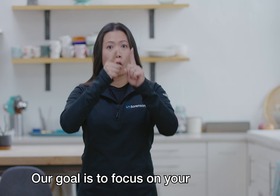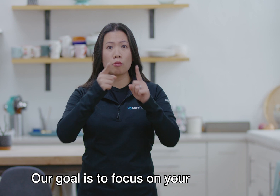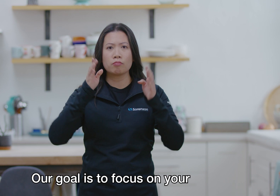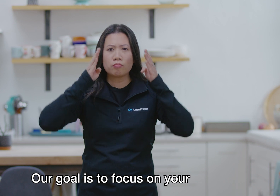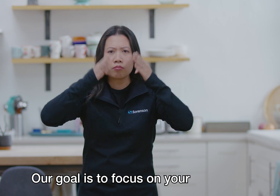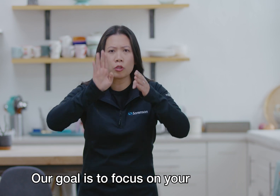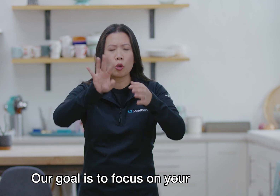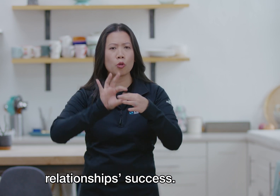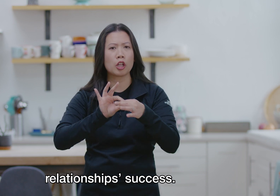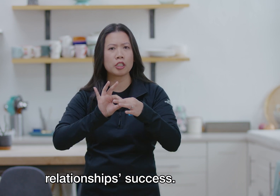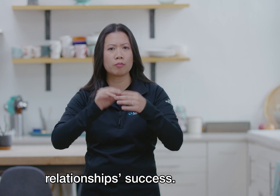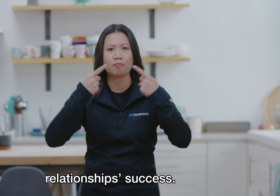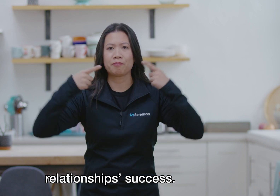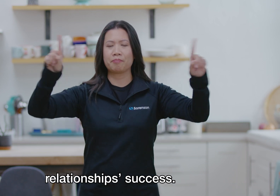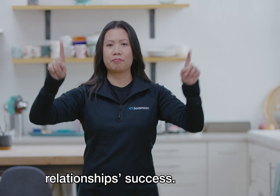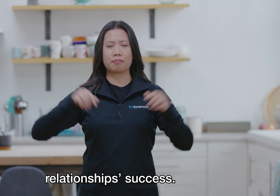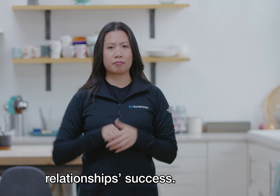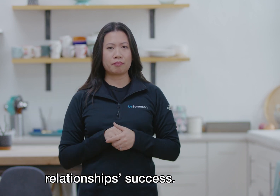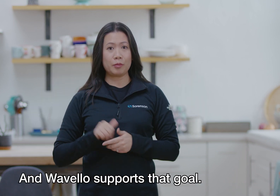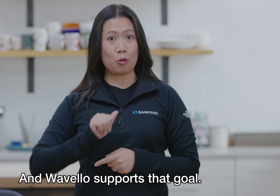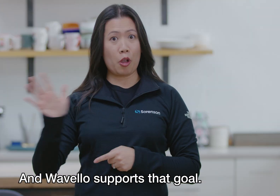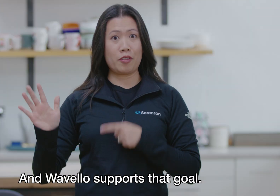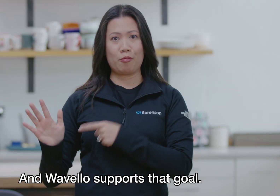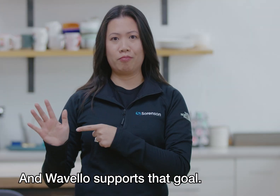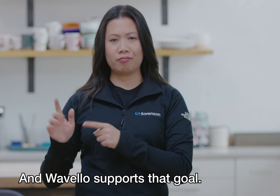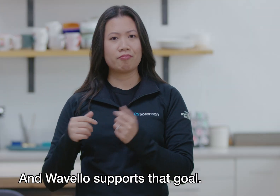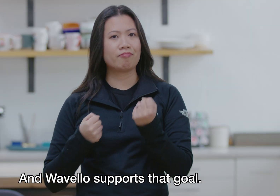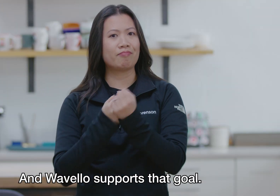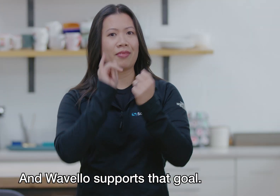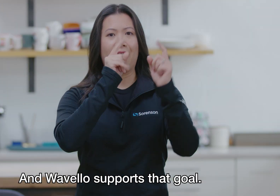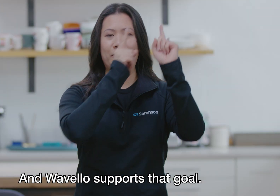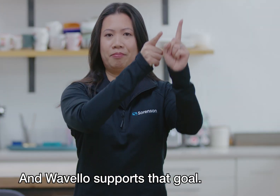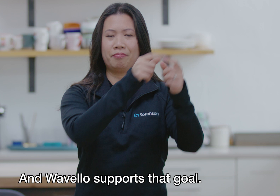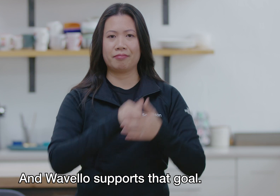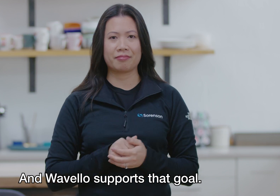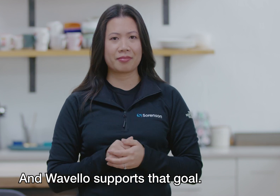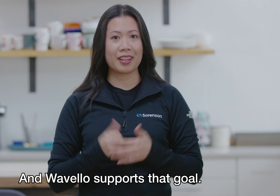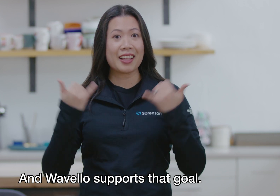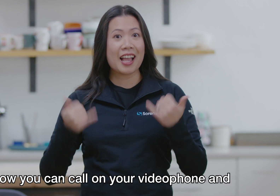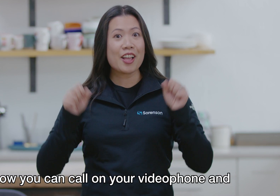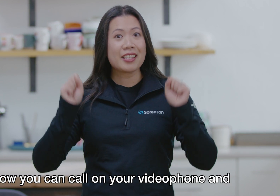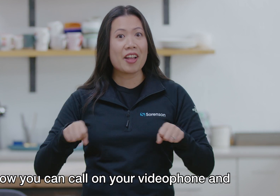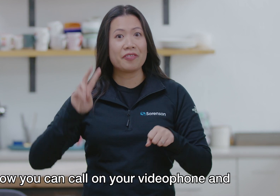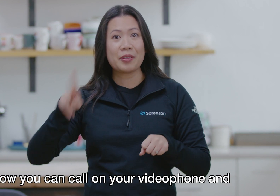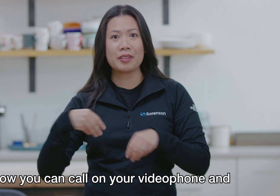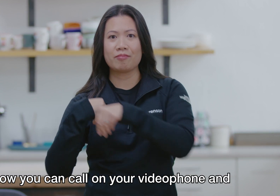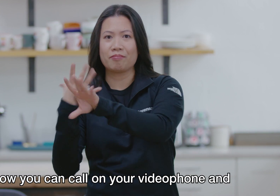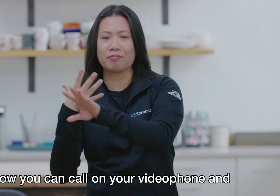to focus on your relationship success, and Wavelo supports that goal. Now you can call on your video phone and see both